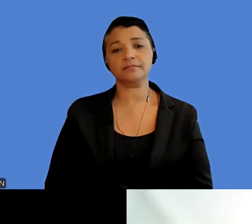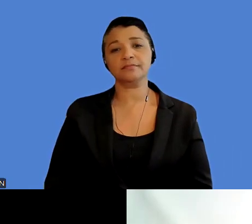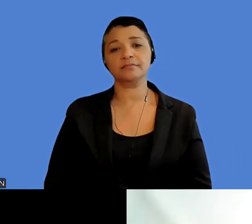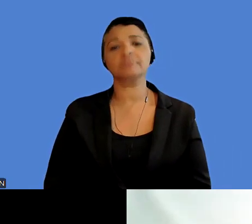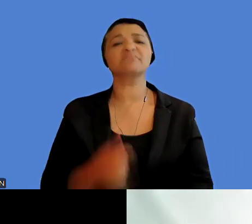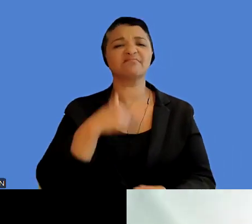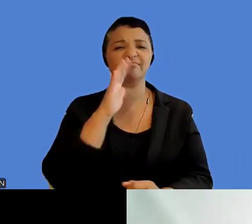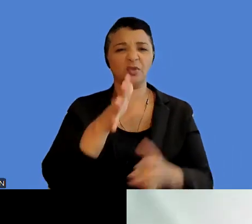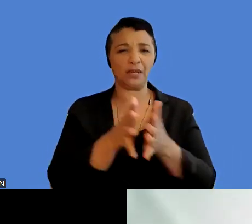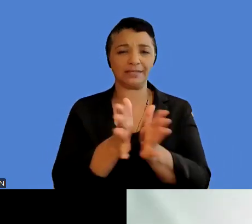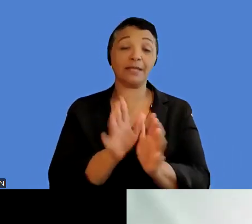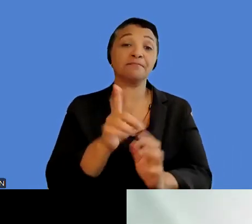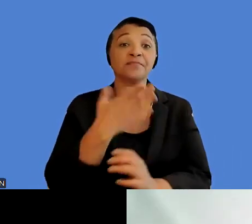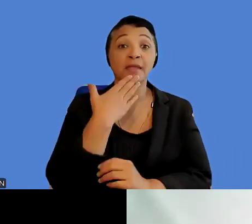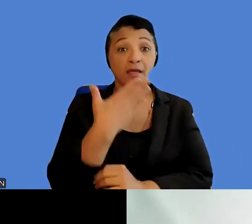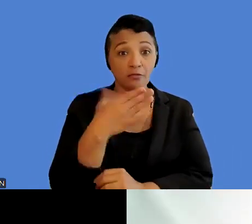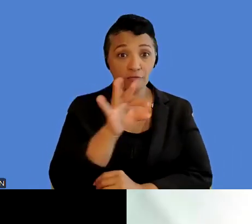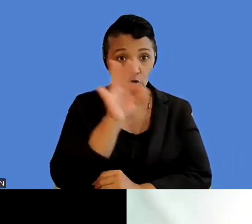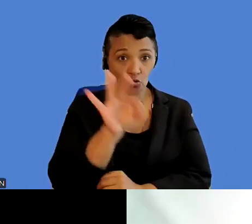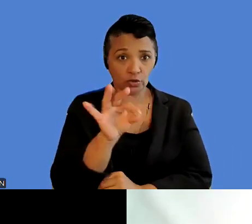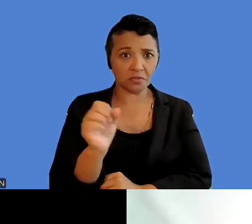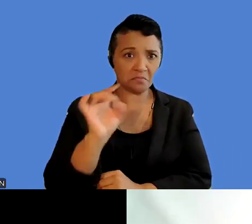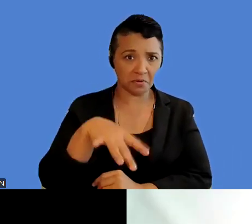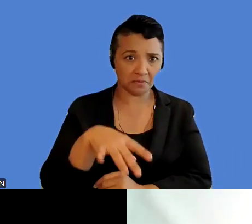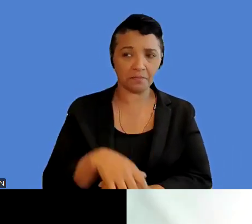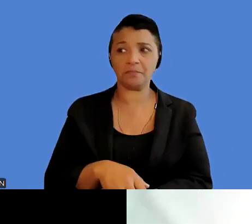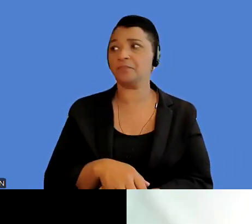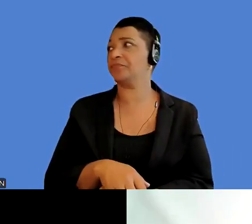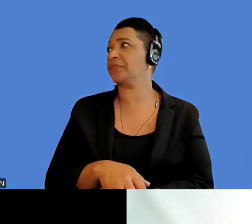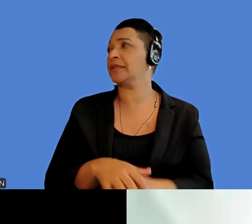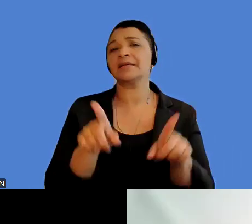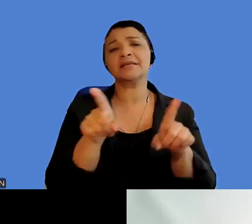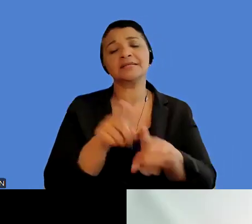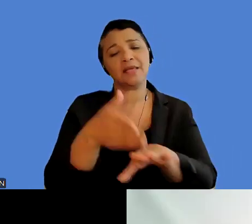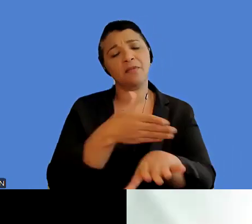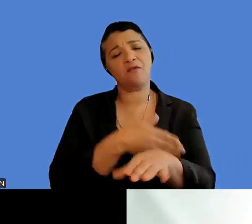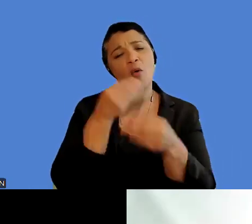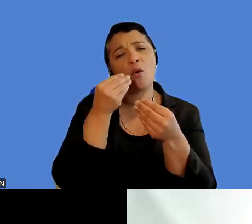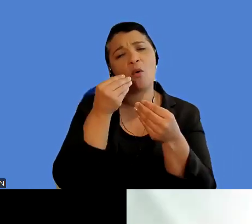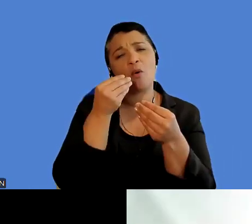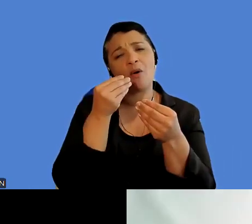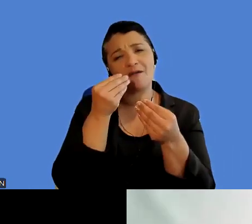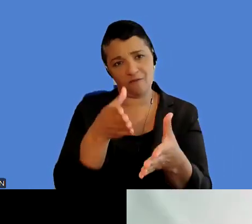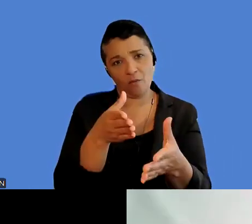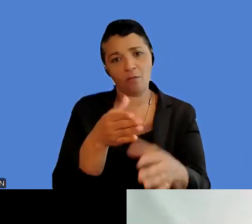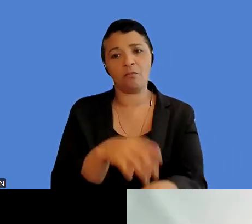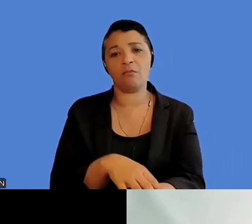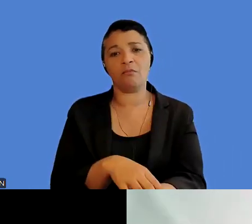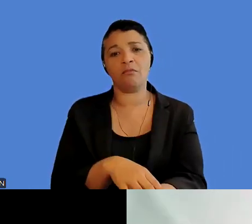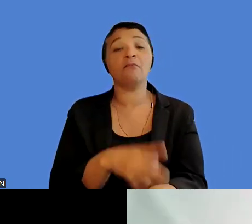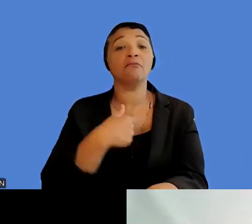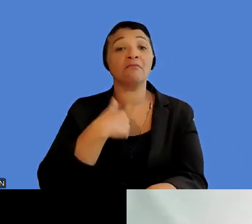So thank you so much for the question. As I mentioned, we in our